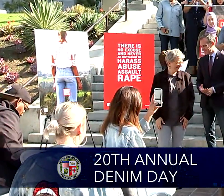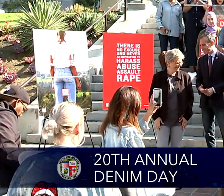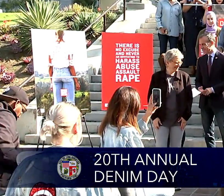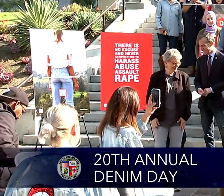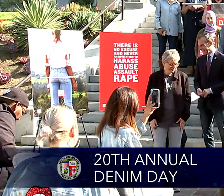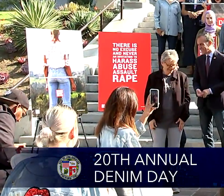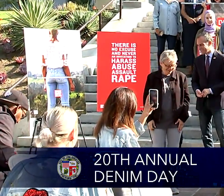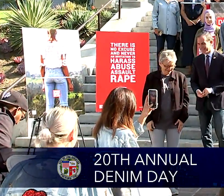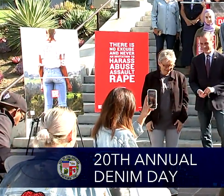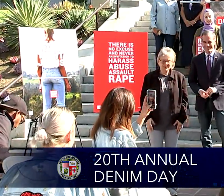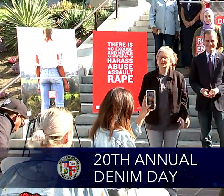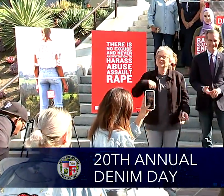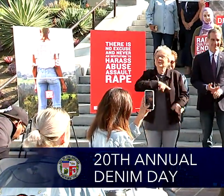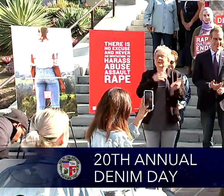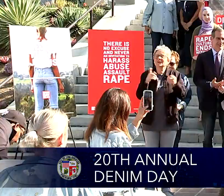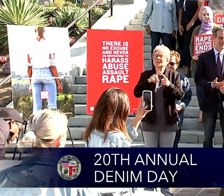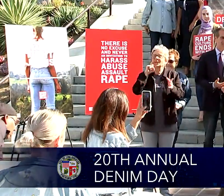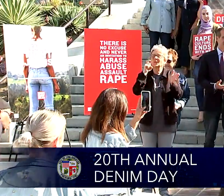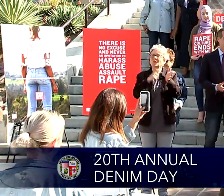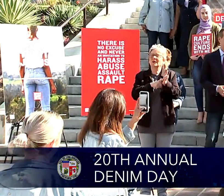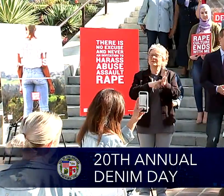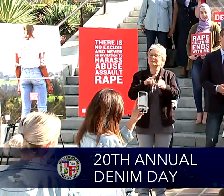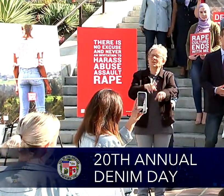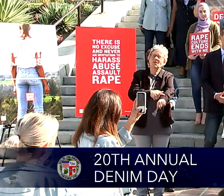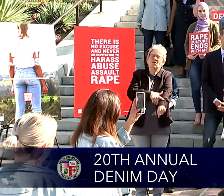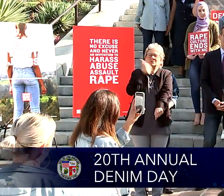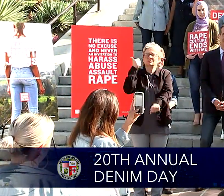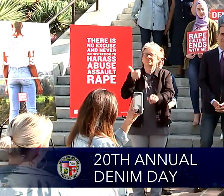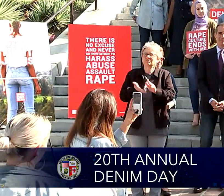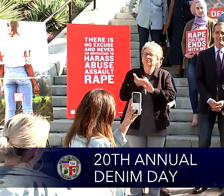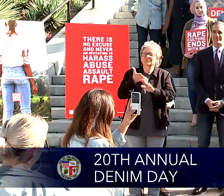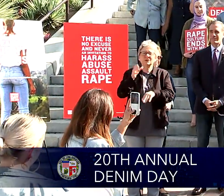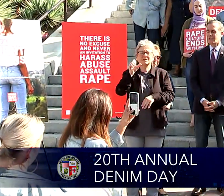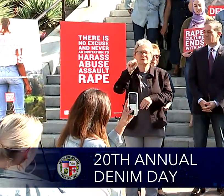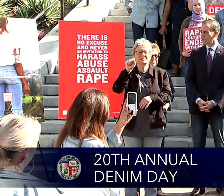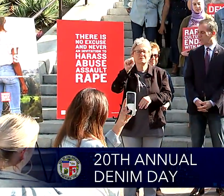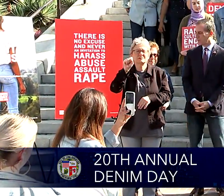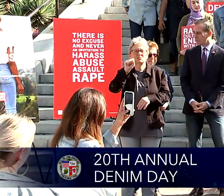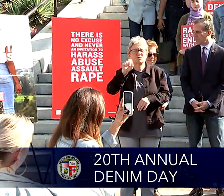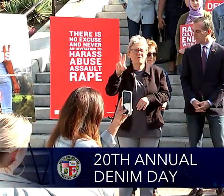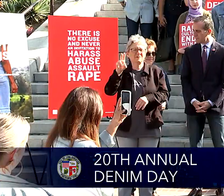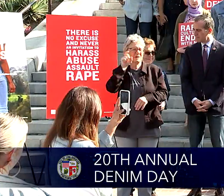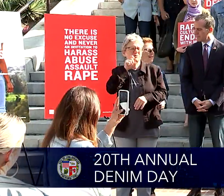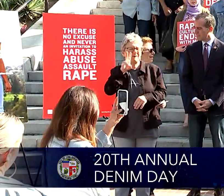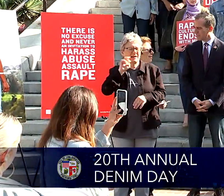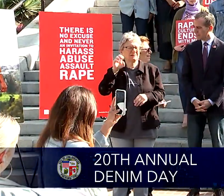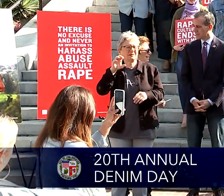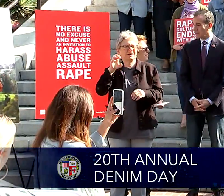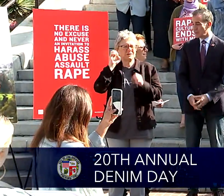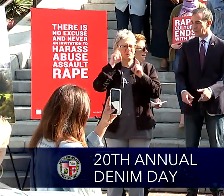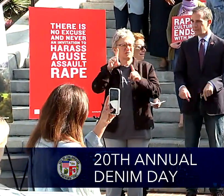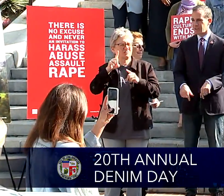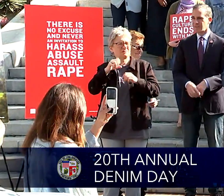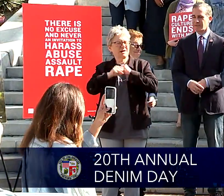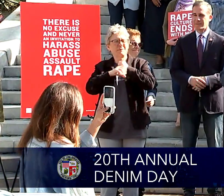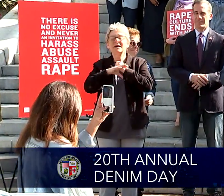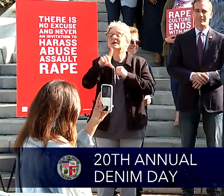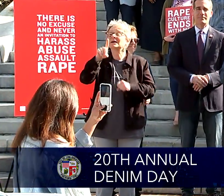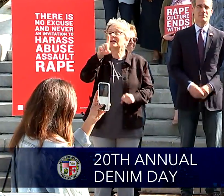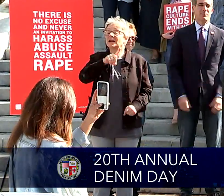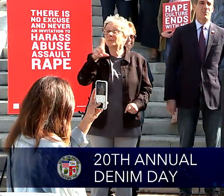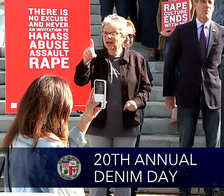More? So we're here to recognize the longest running sexual violence prevention and education campaign, Denim